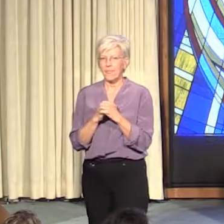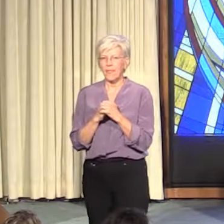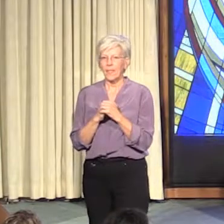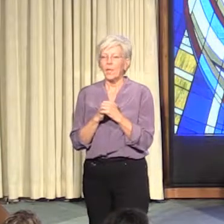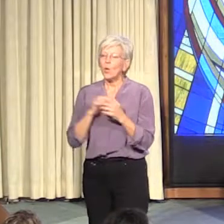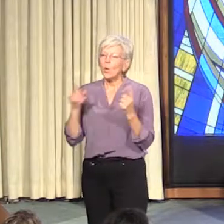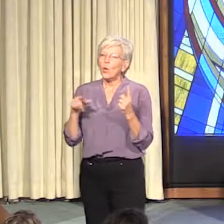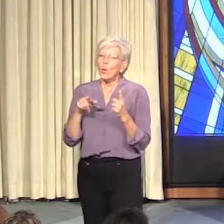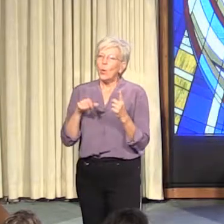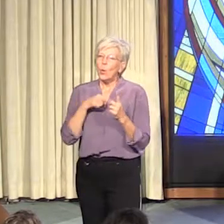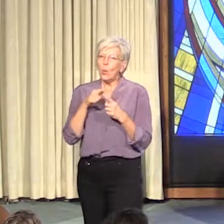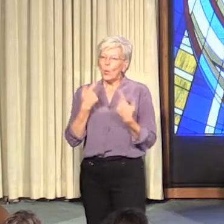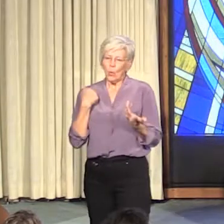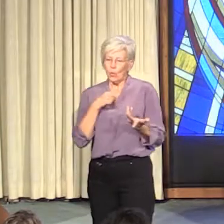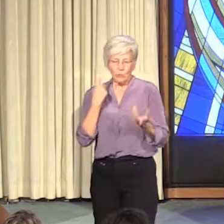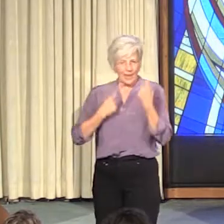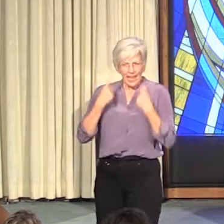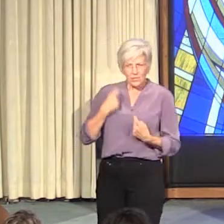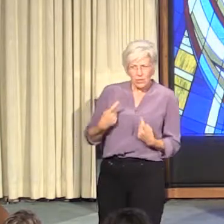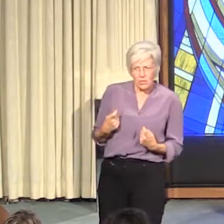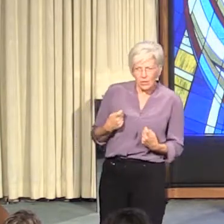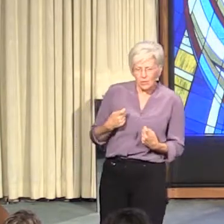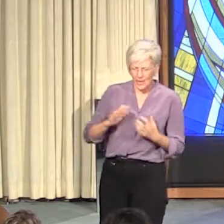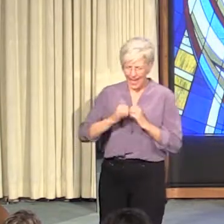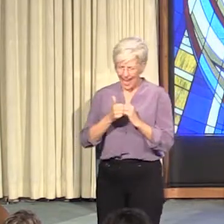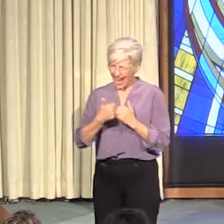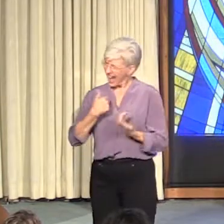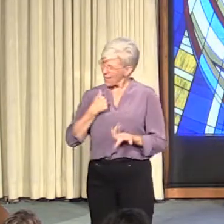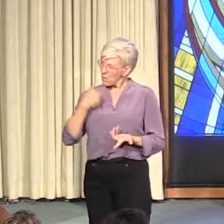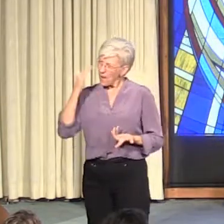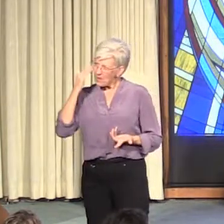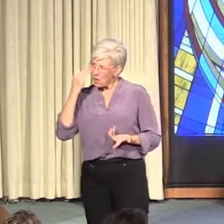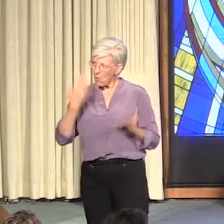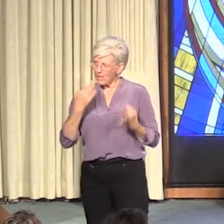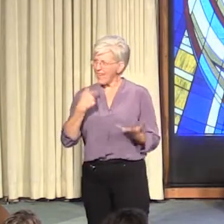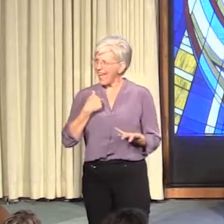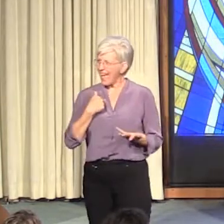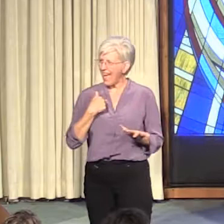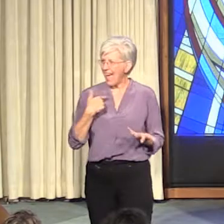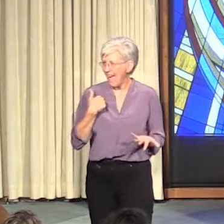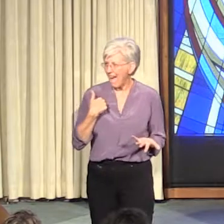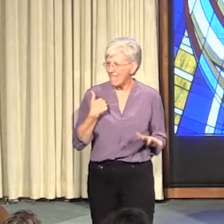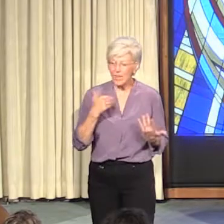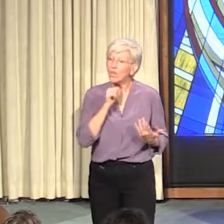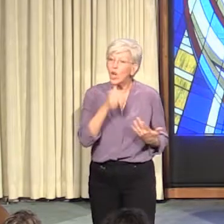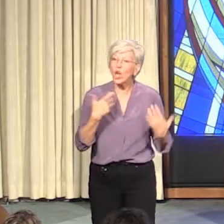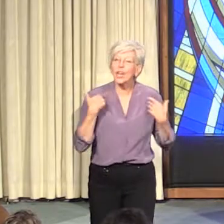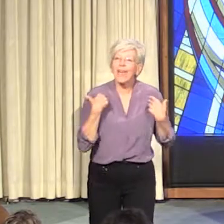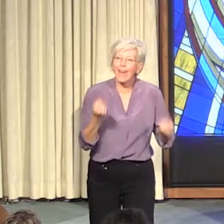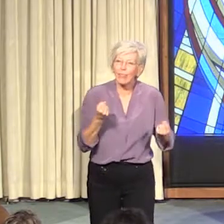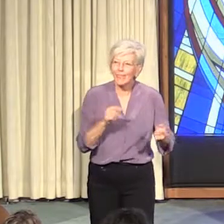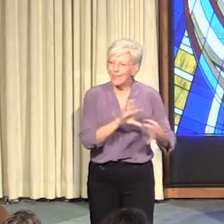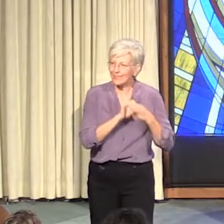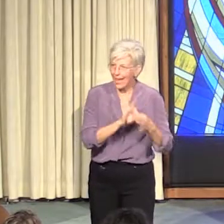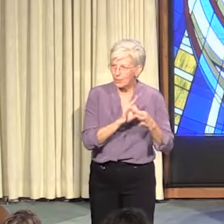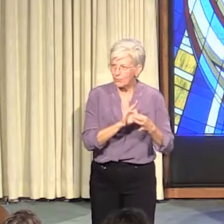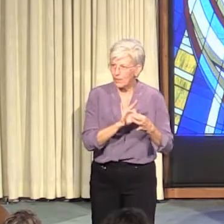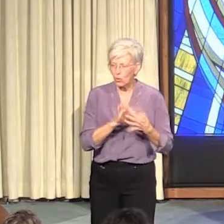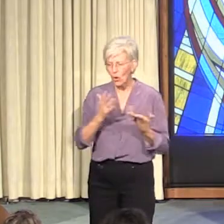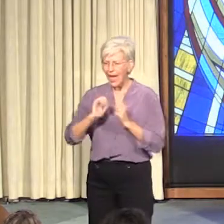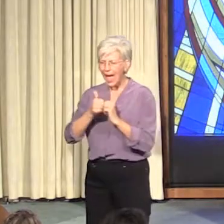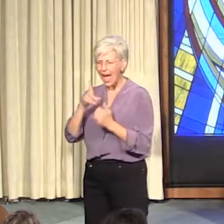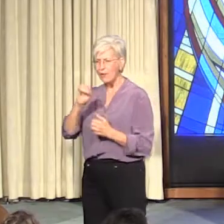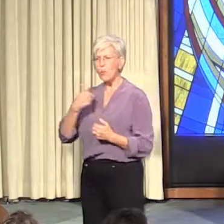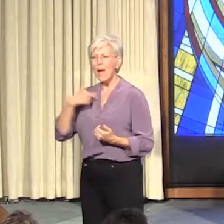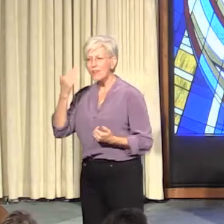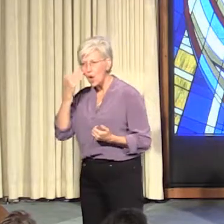So when we ask ourselves, how do I know if I have an unhealthy attachment to something, or how do I know I have taken a part of me and shoved it